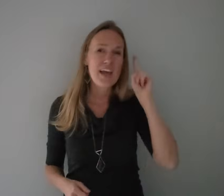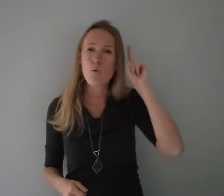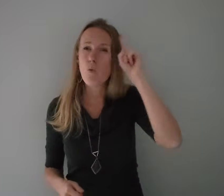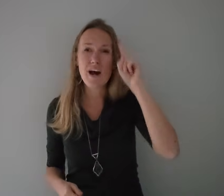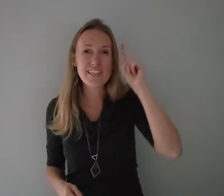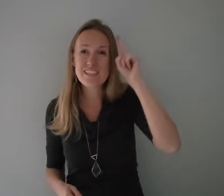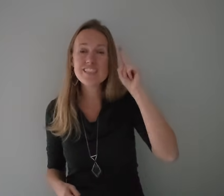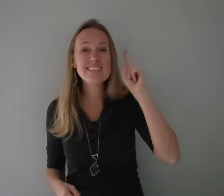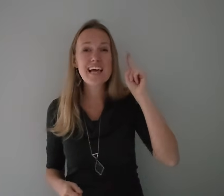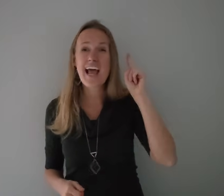and wonders